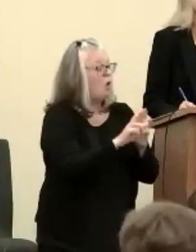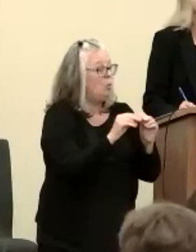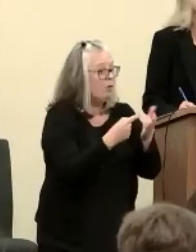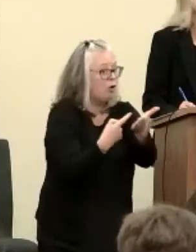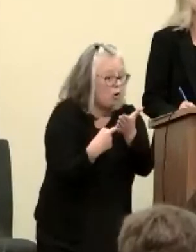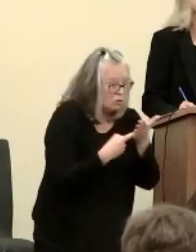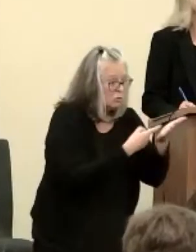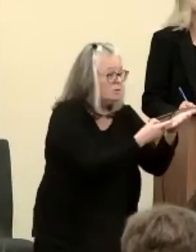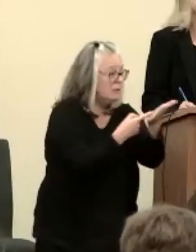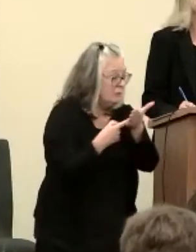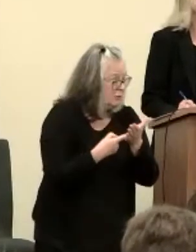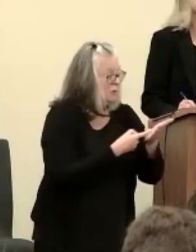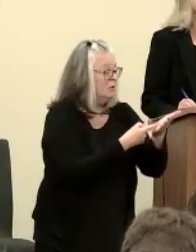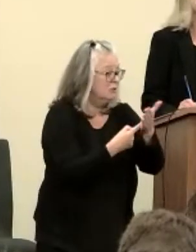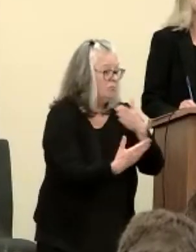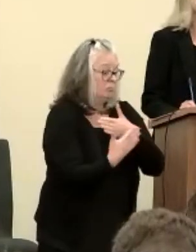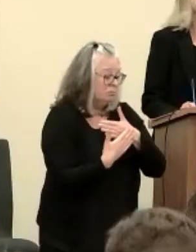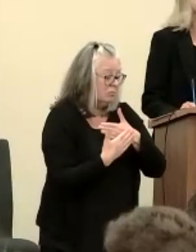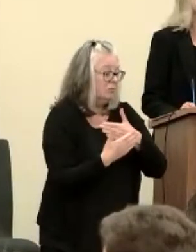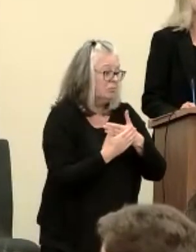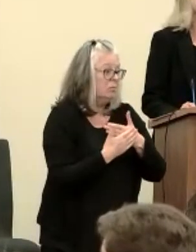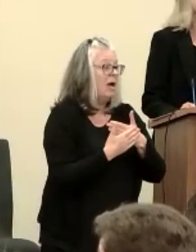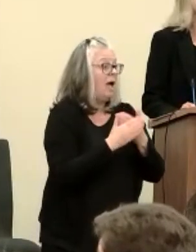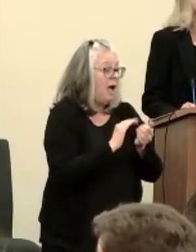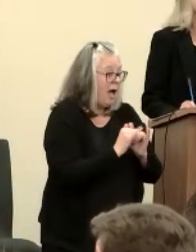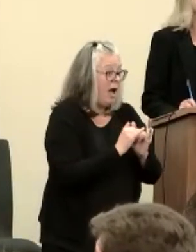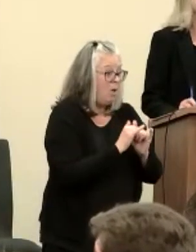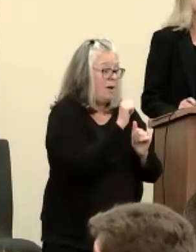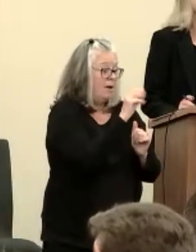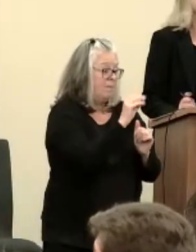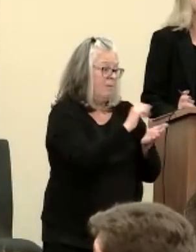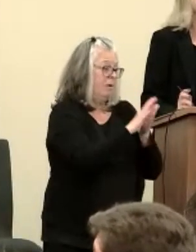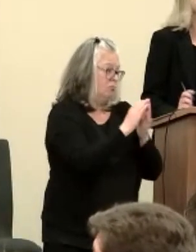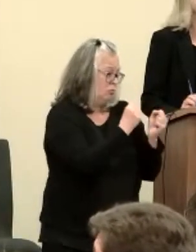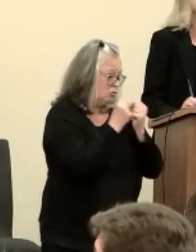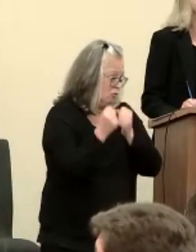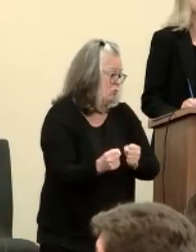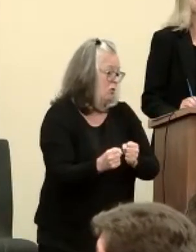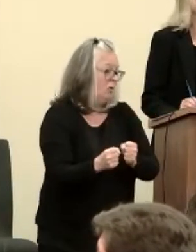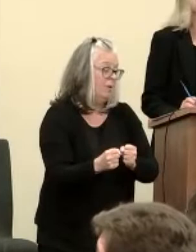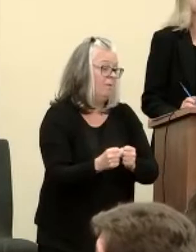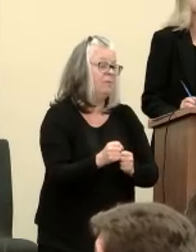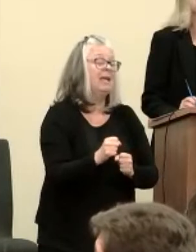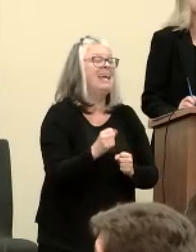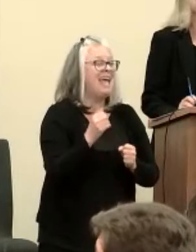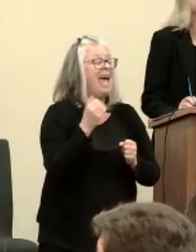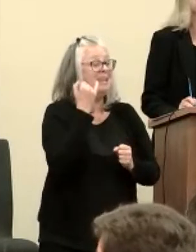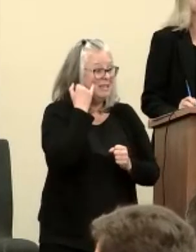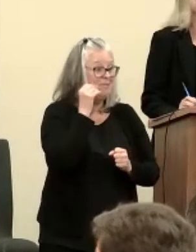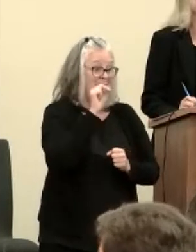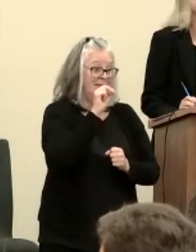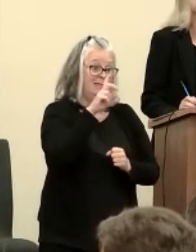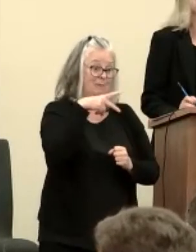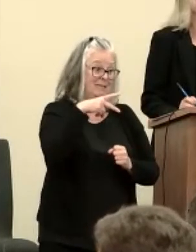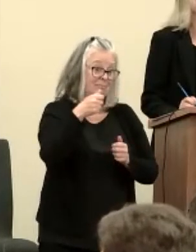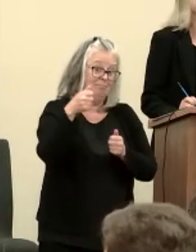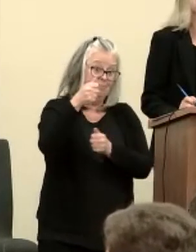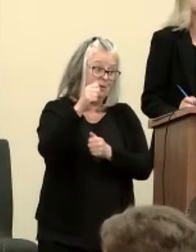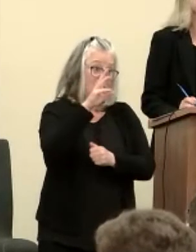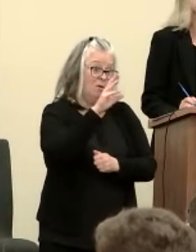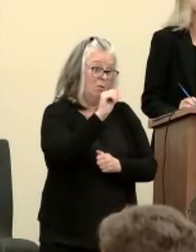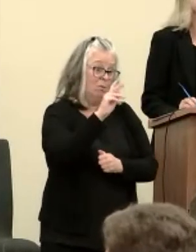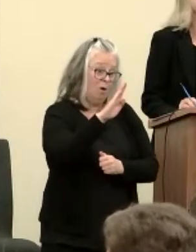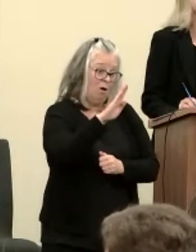and how AMA can be strengthened. And under a WOB Canoe NDP